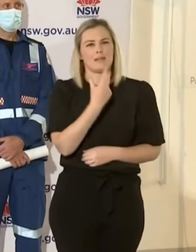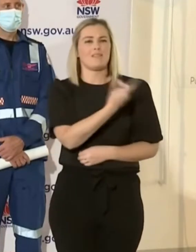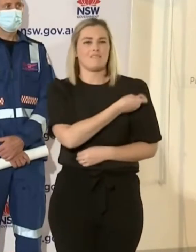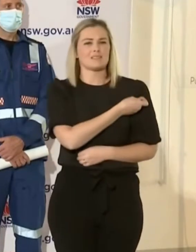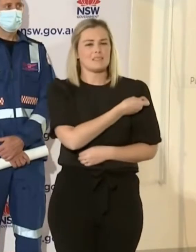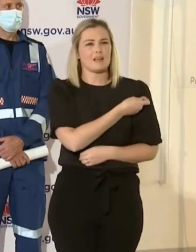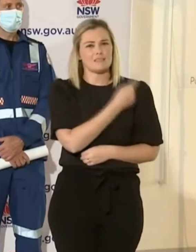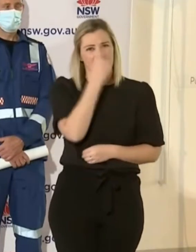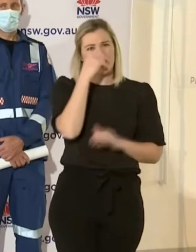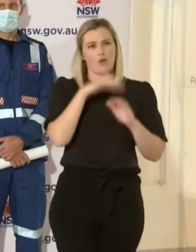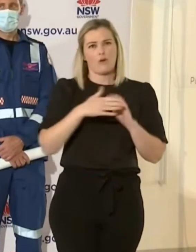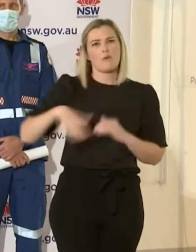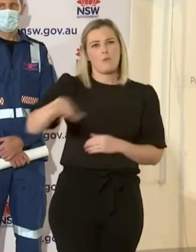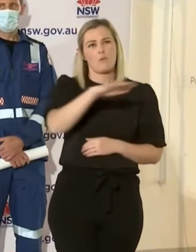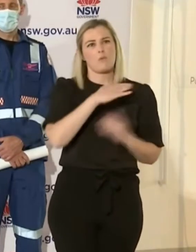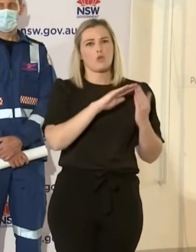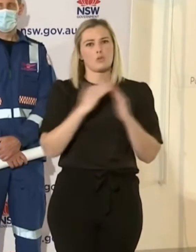So.